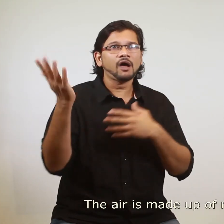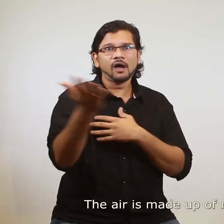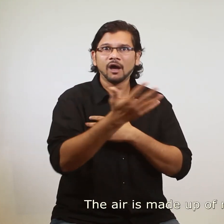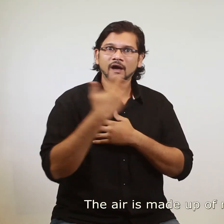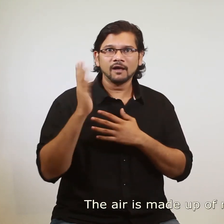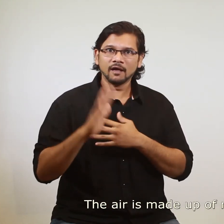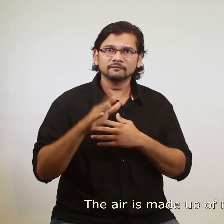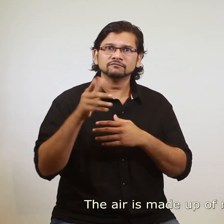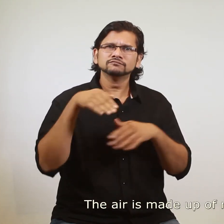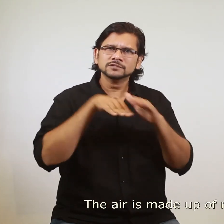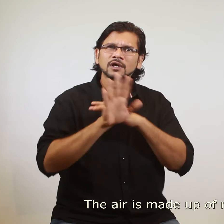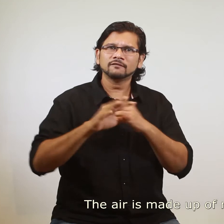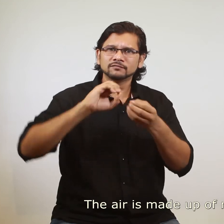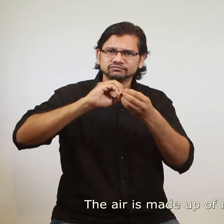the air is made up of molecules.